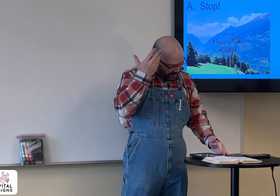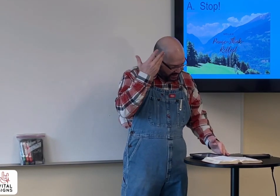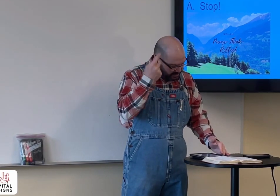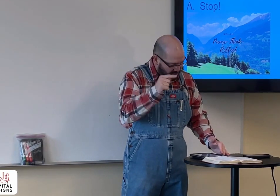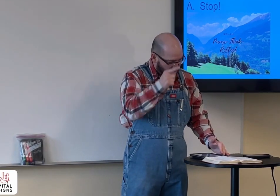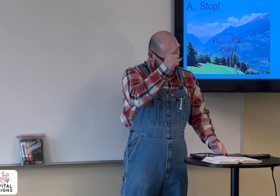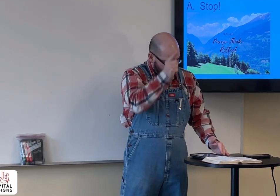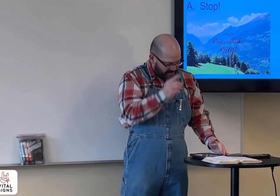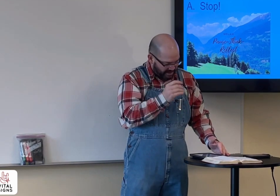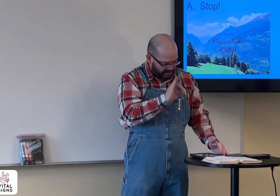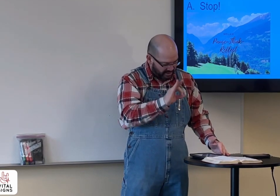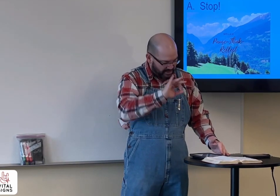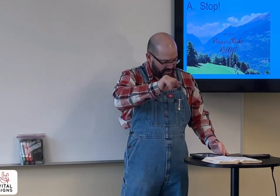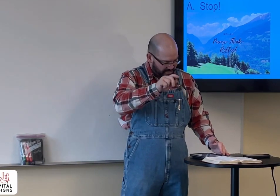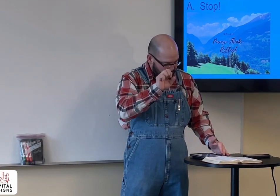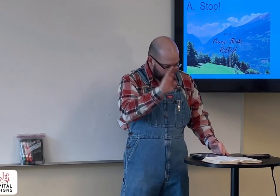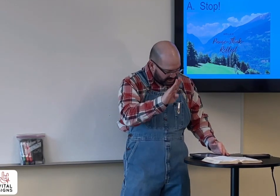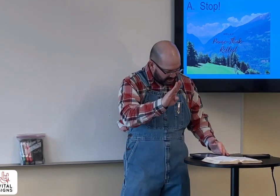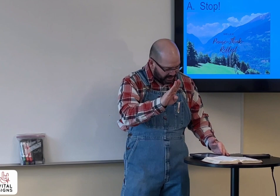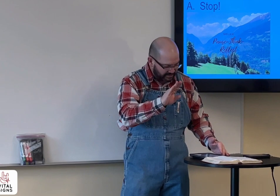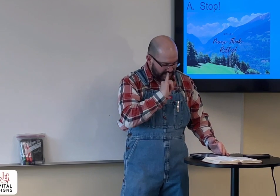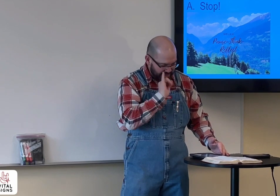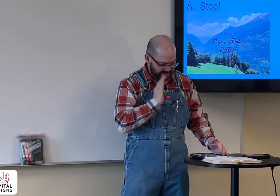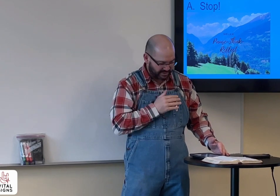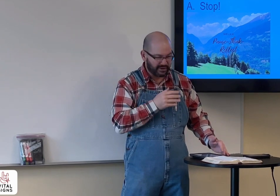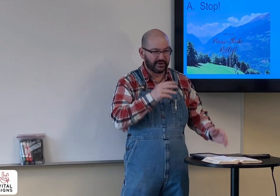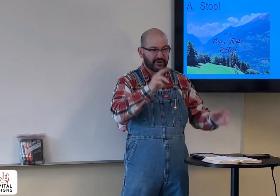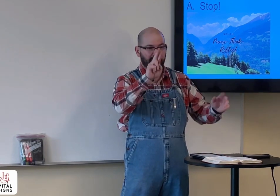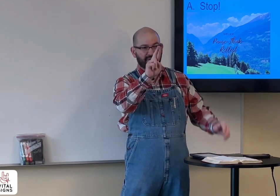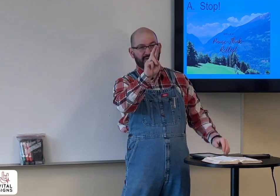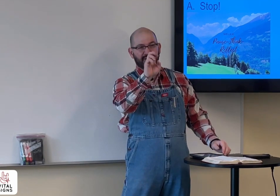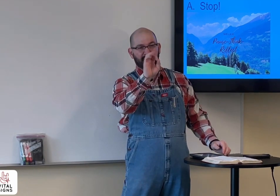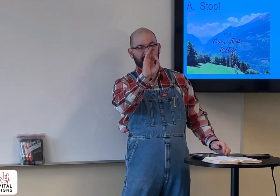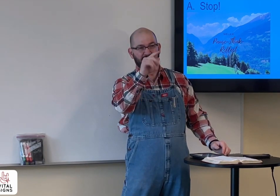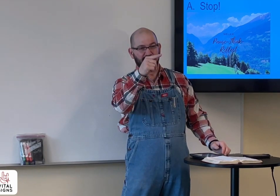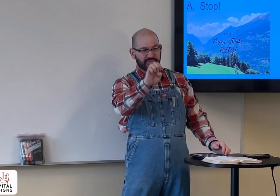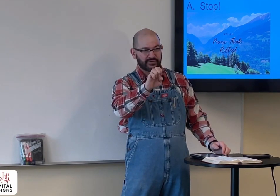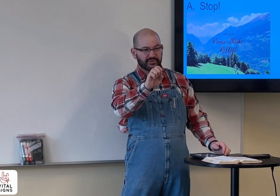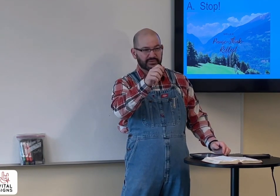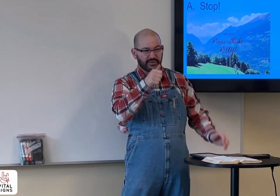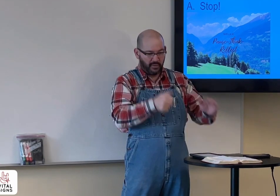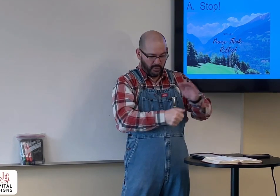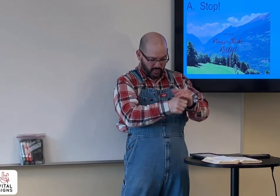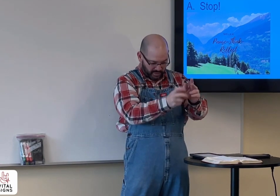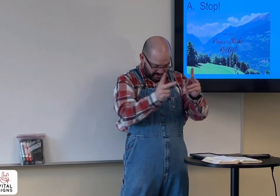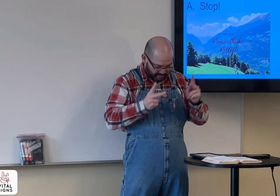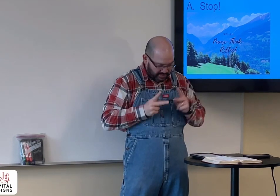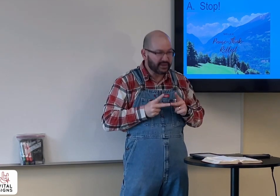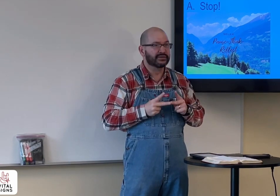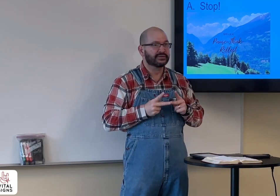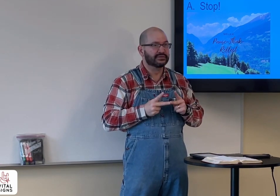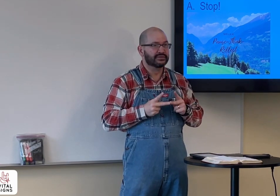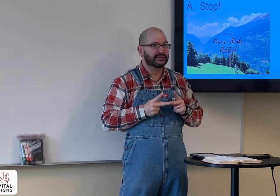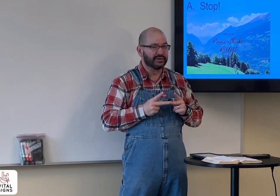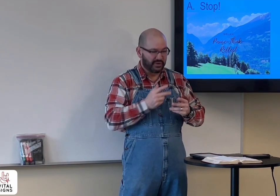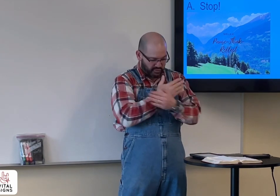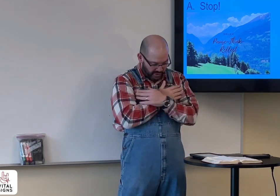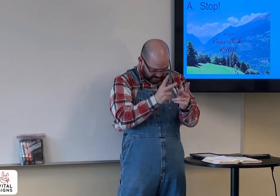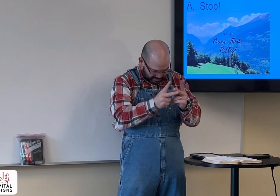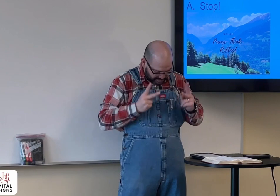He, the God of Jacob, is our refuge, our hiding place, our